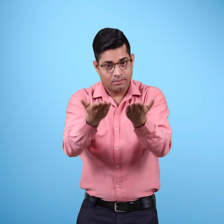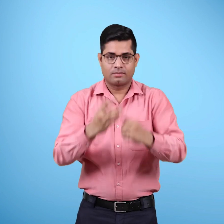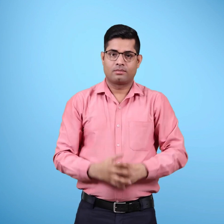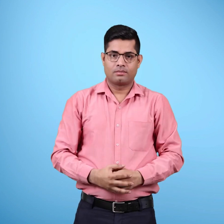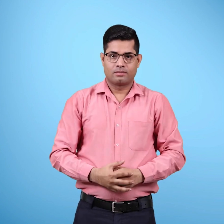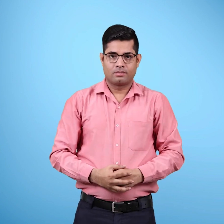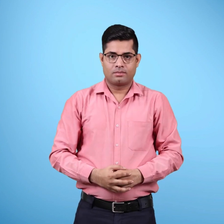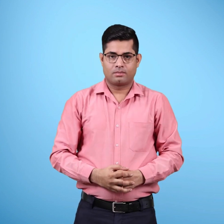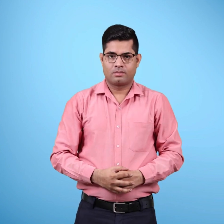stem.